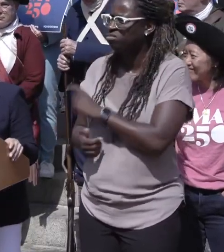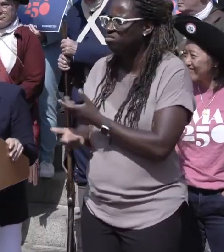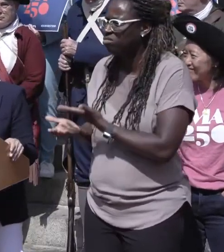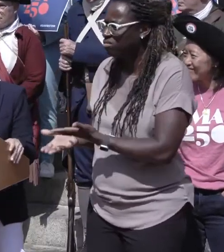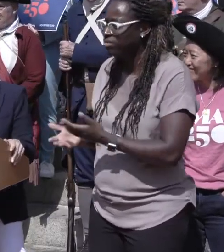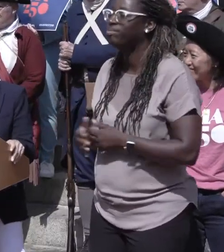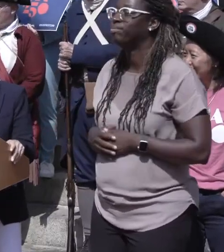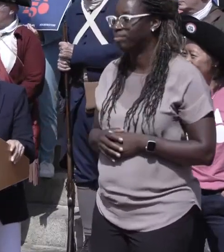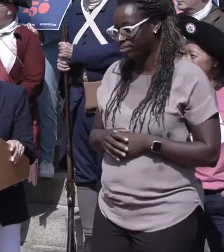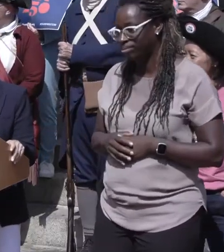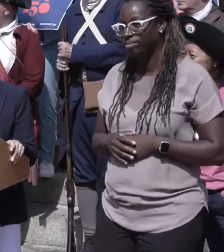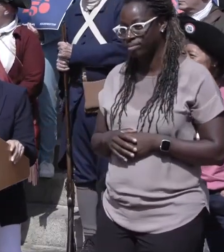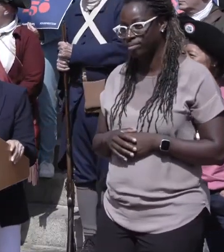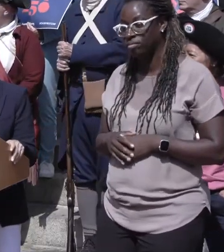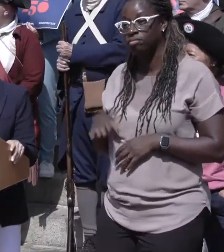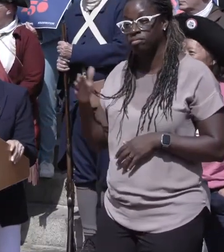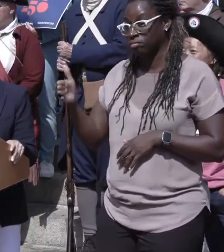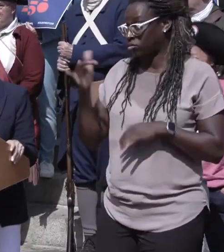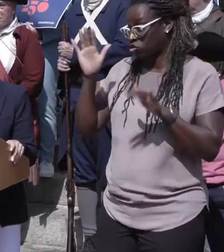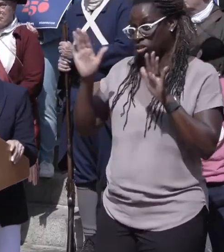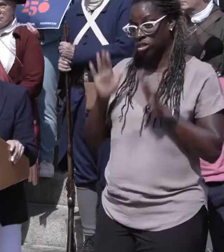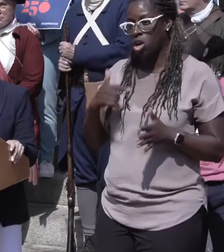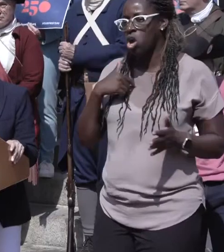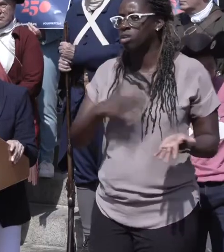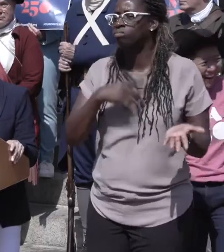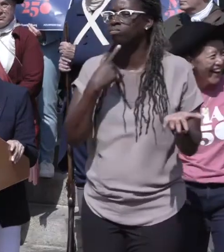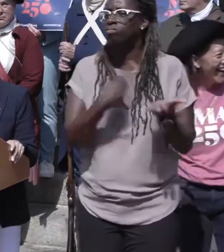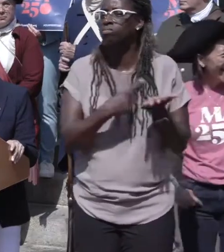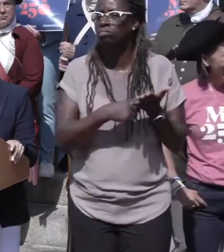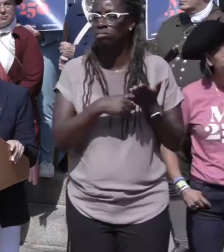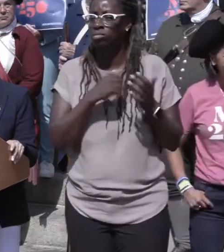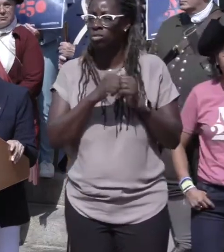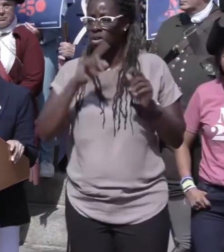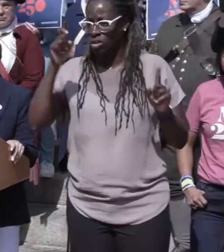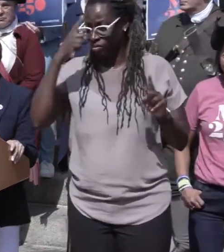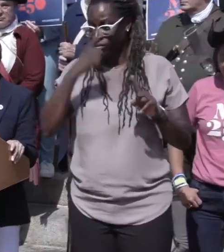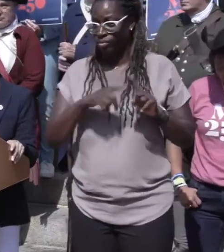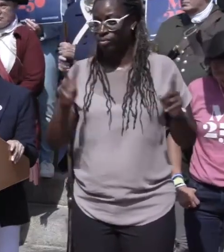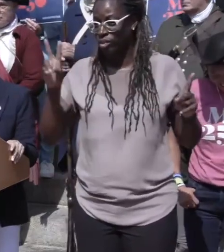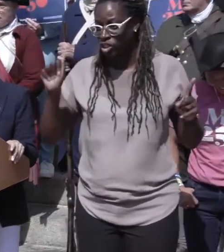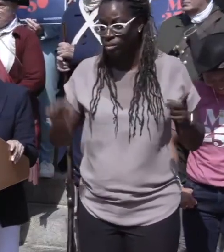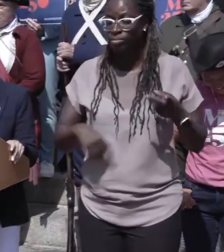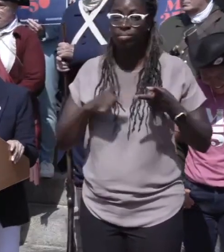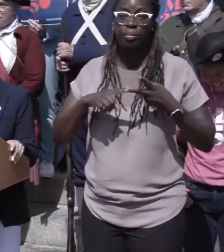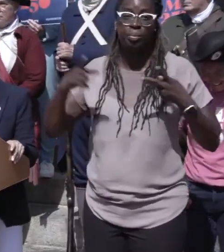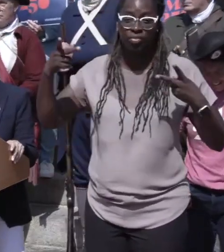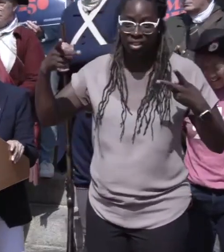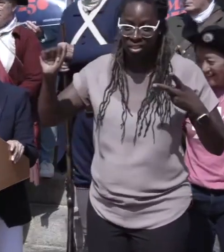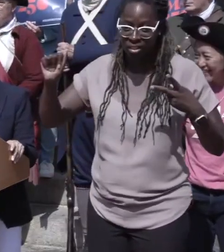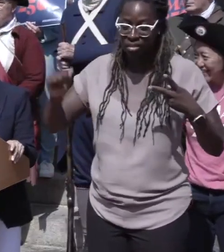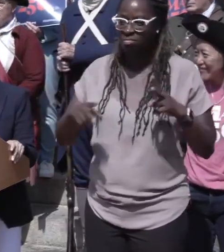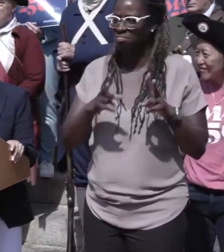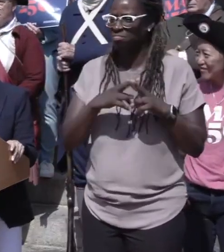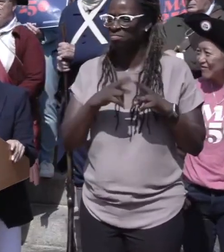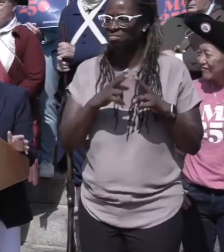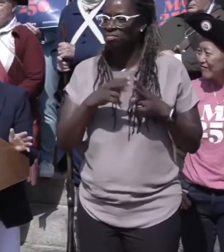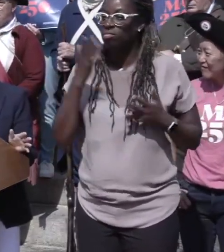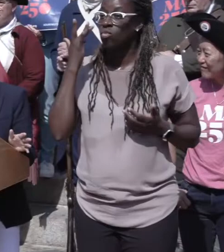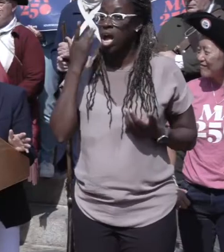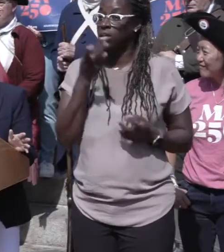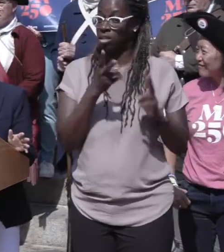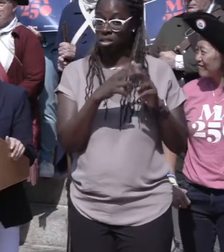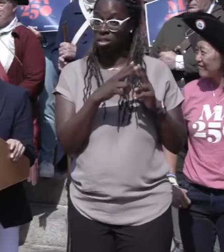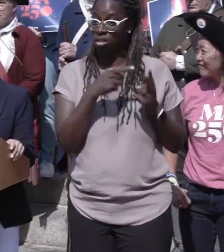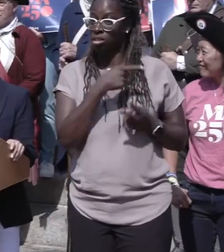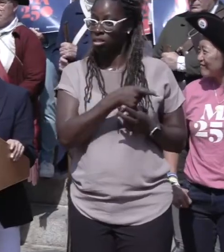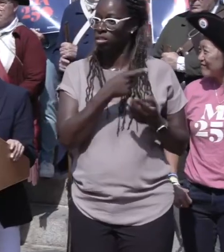Pennsylvania. I remind them that actually things began here. We are the birthplace, baby, right, of this great country of ours. John